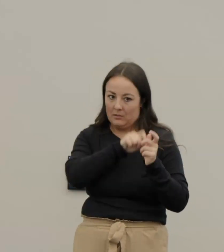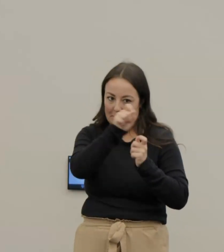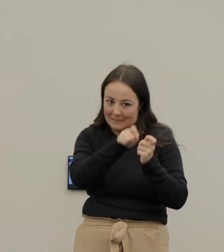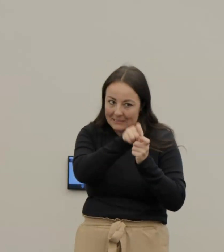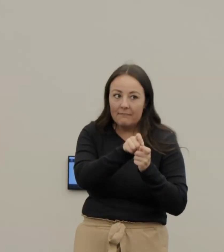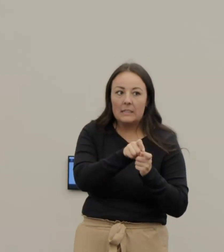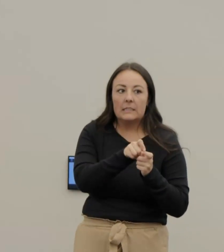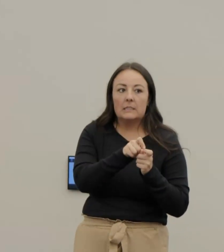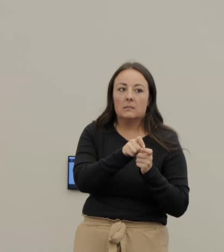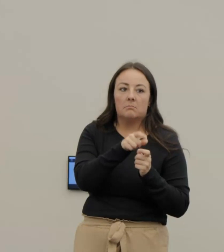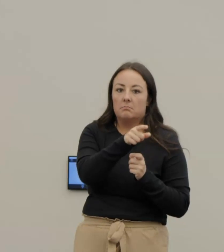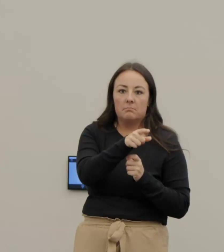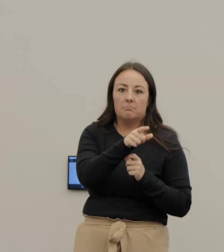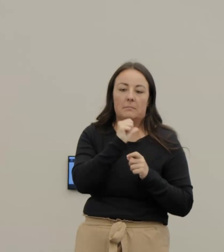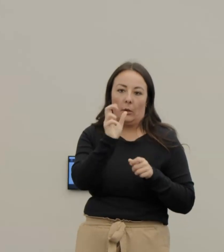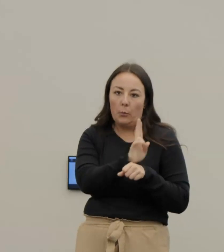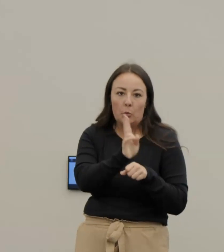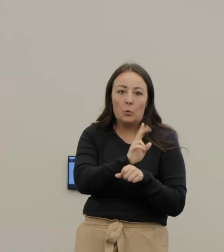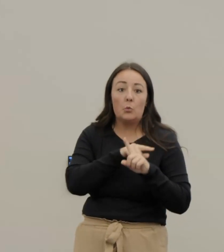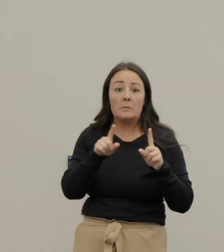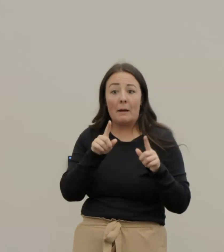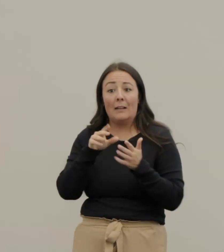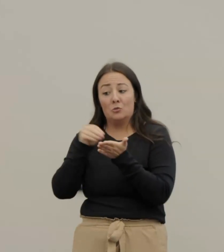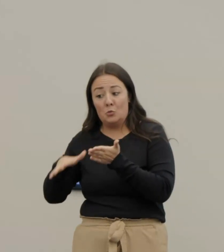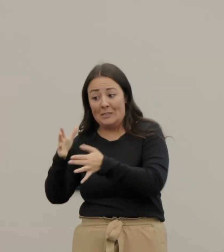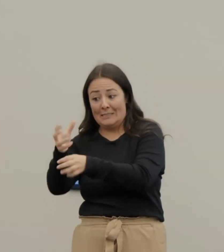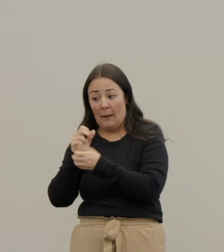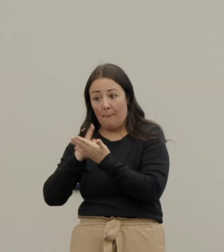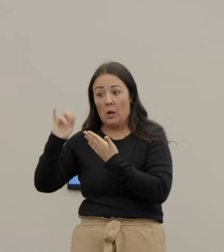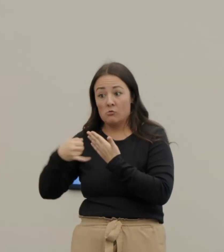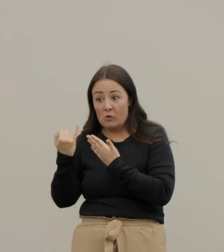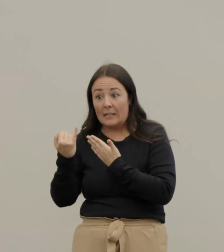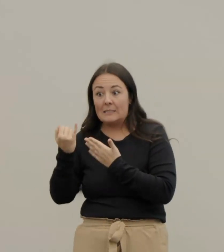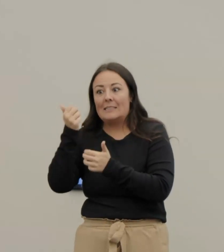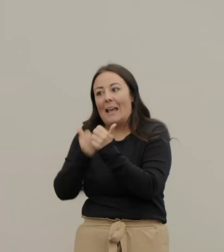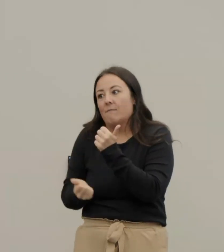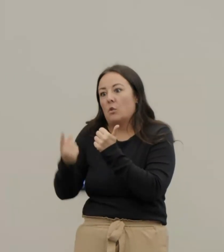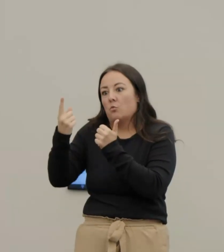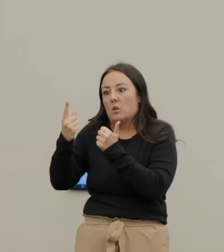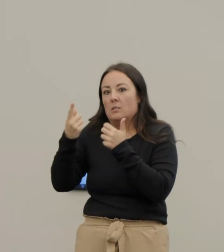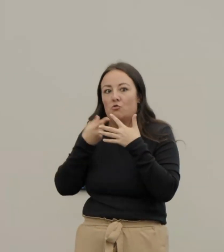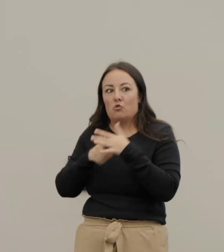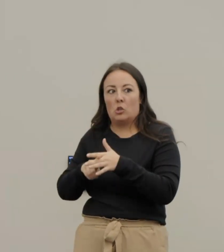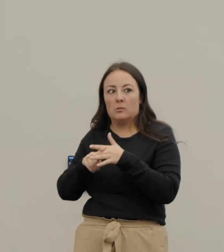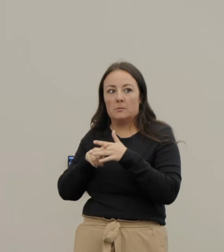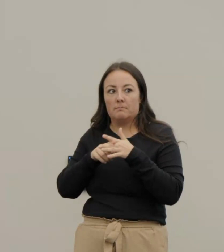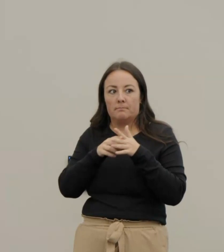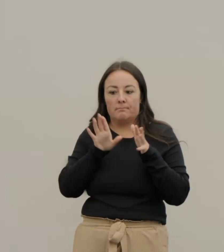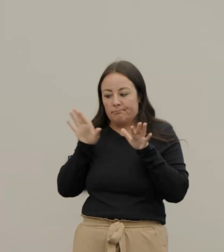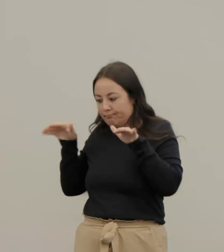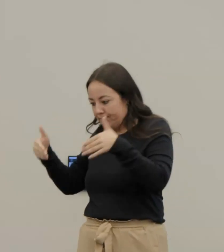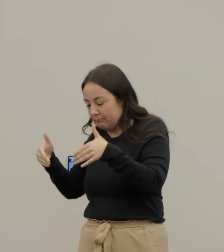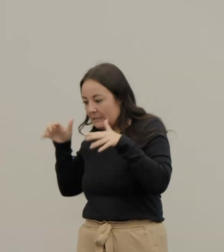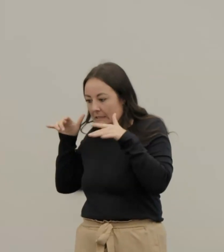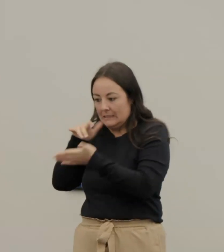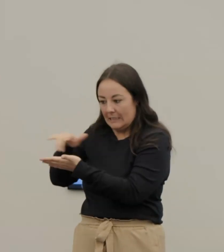not used. And then like students get a project and like everybody studies X in the